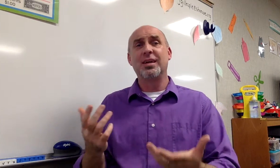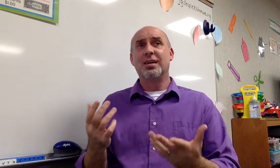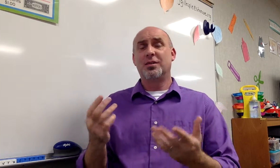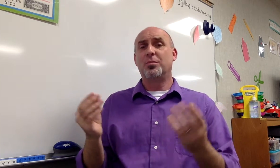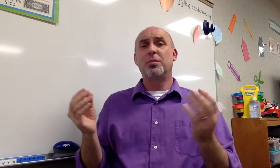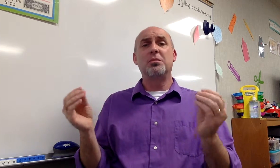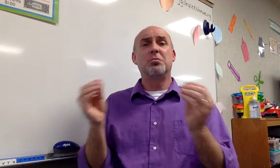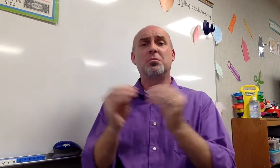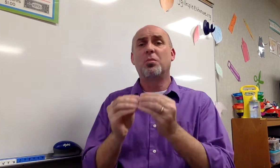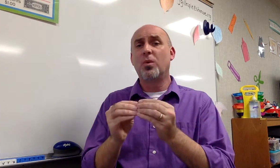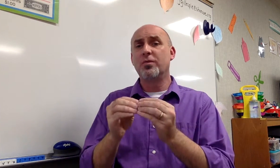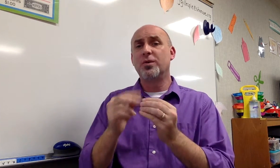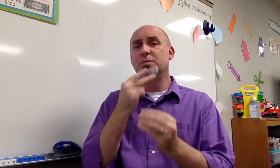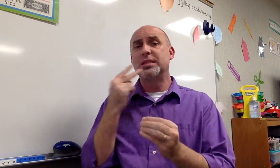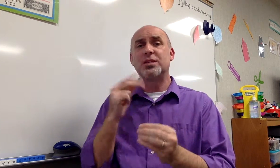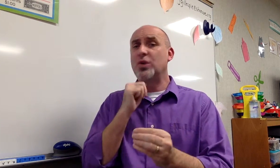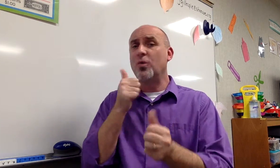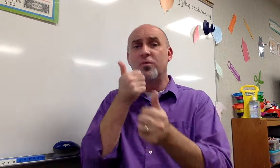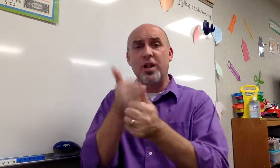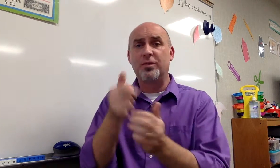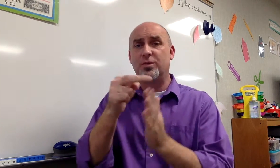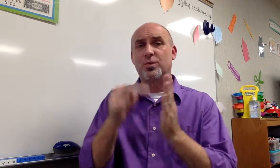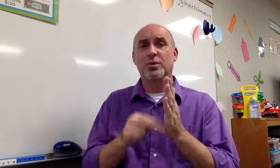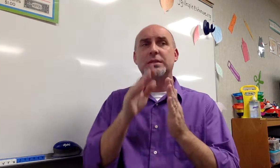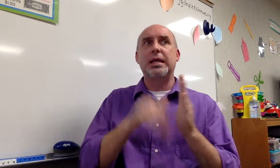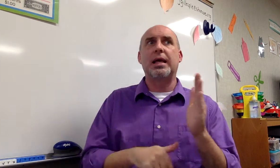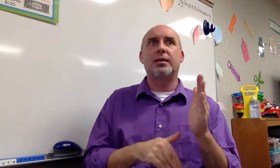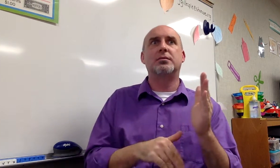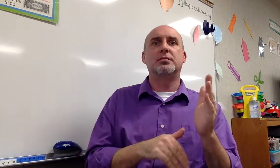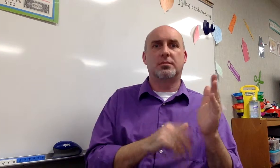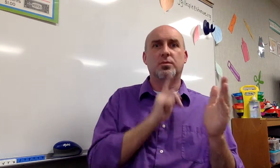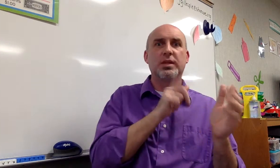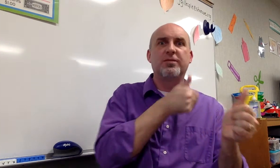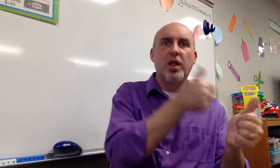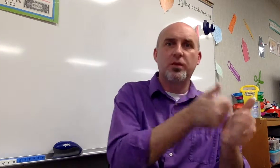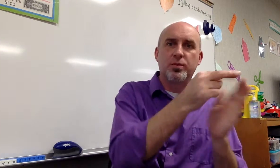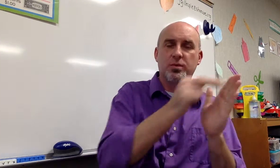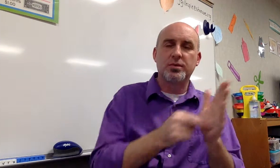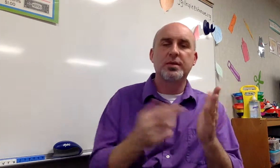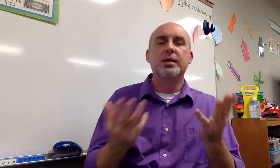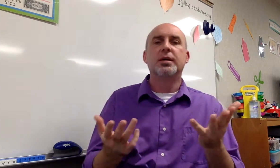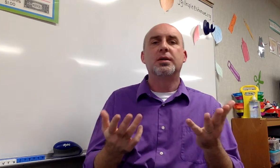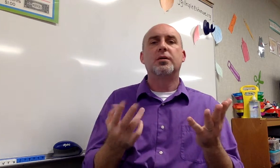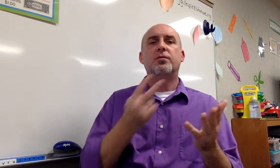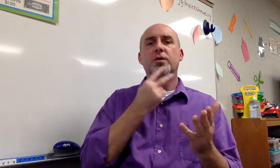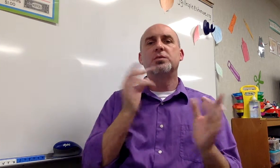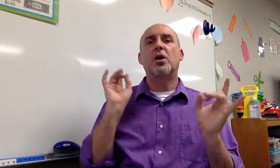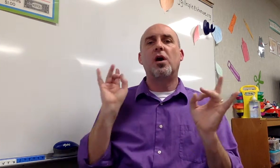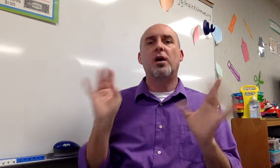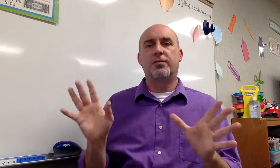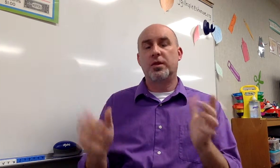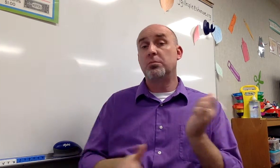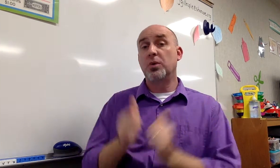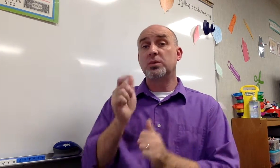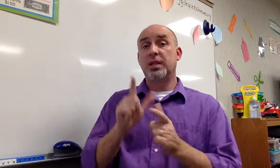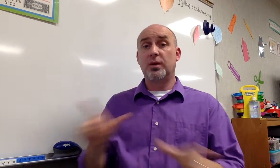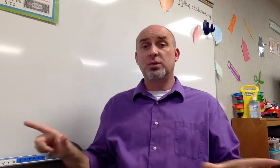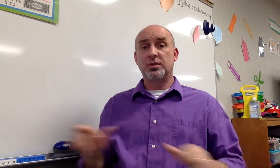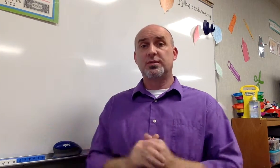there are probably more verbs that don't follow the rules than really follow the rules. Verbs are awful in most languages.